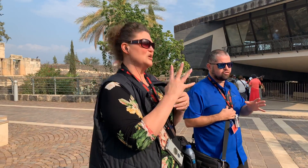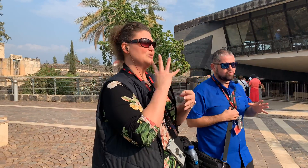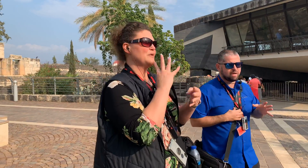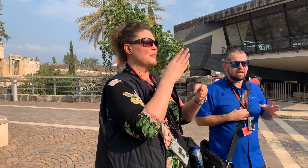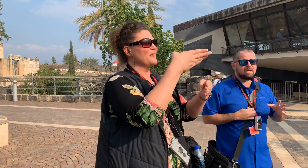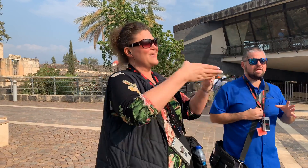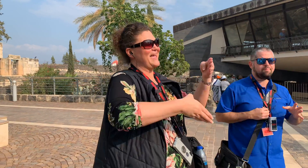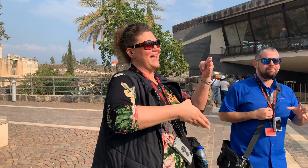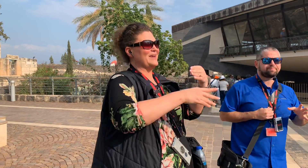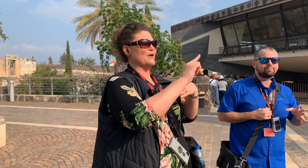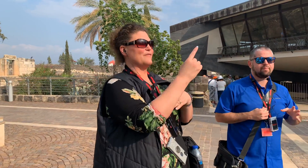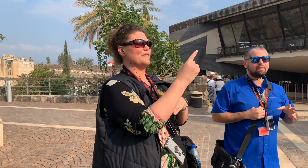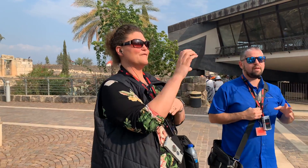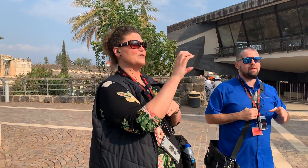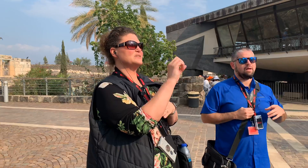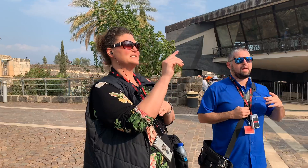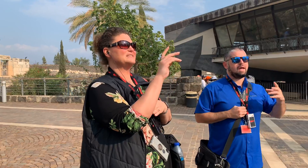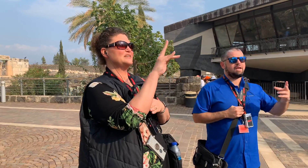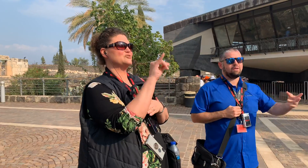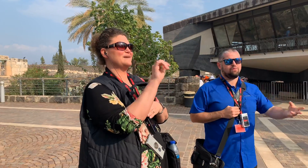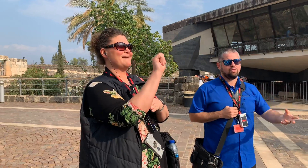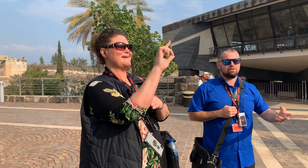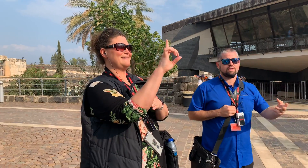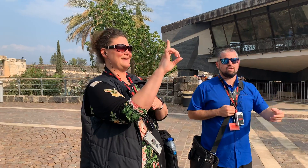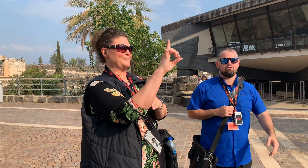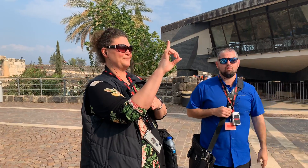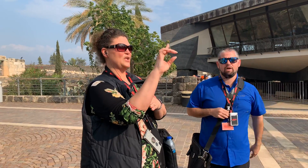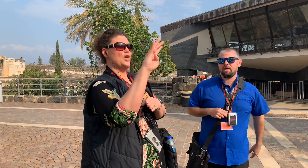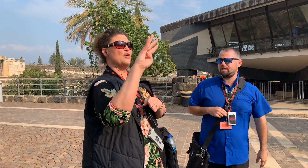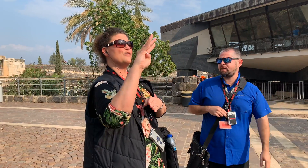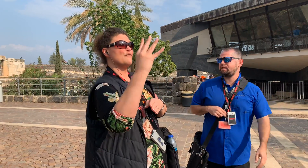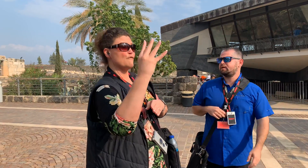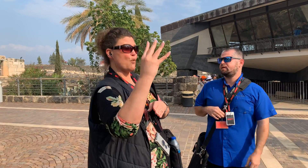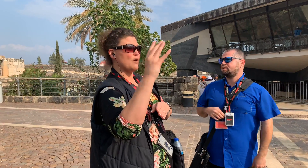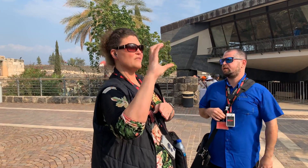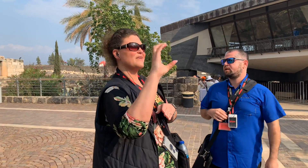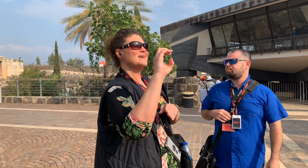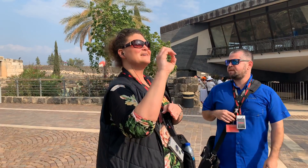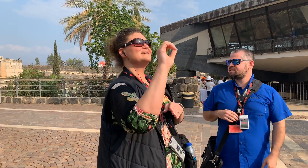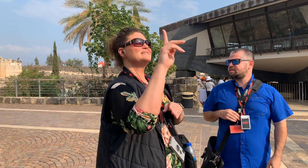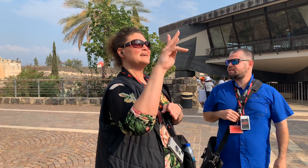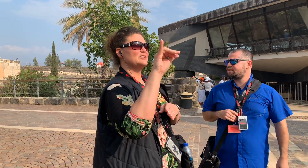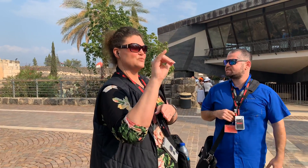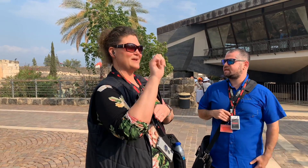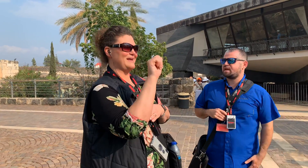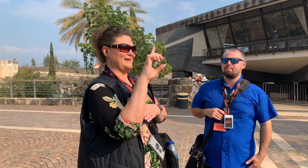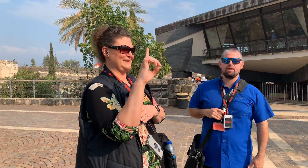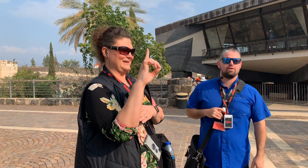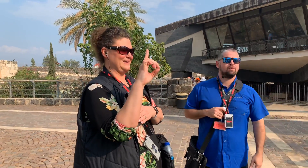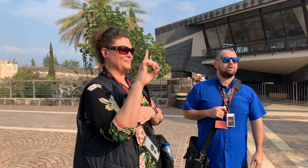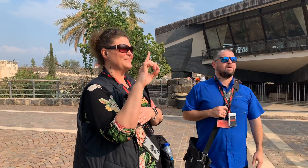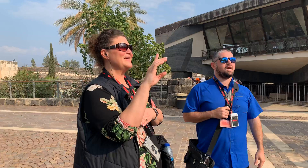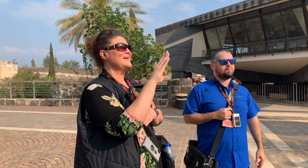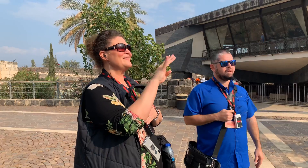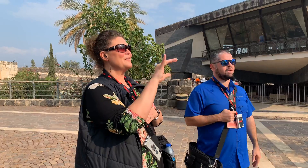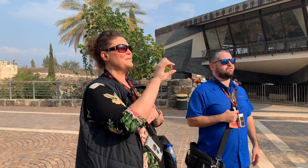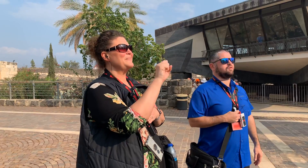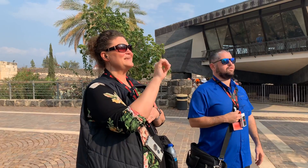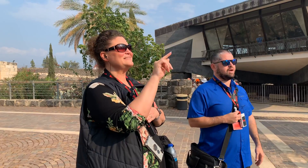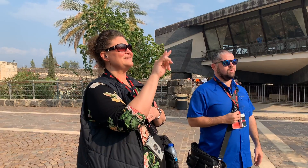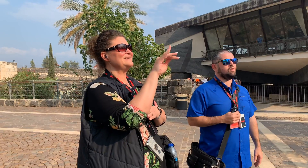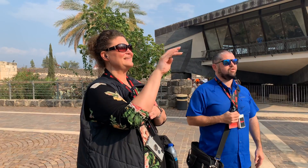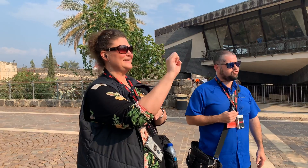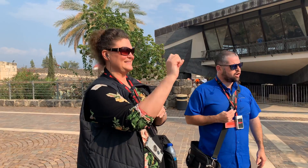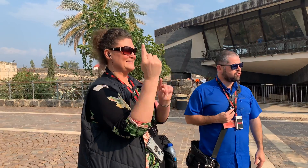1st century AD. And in the 4th century AD, the Byzantines came here and